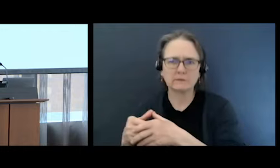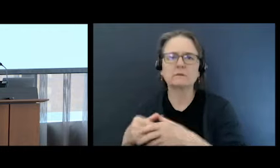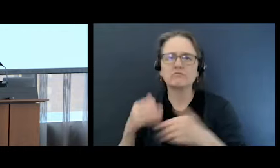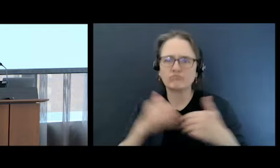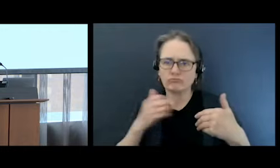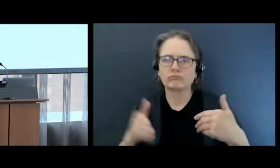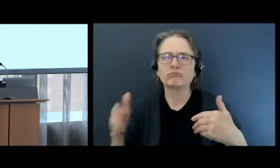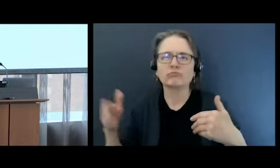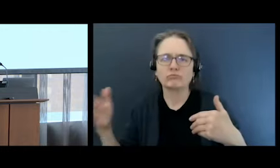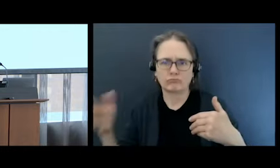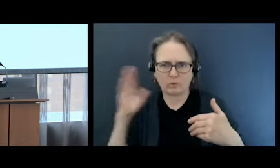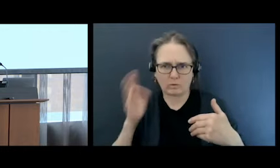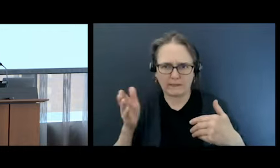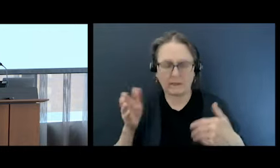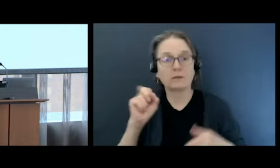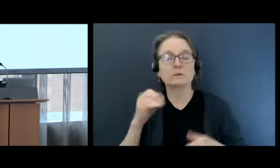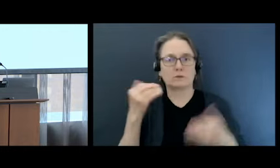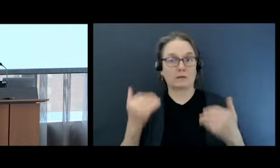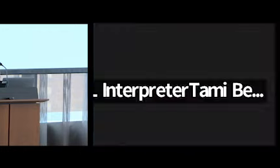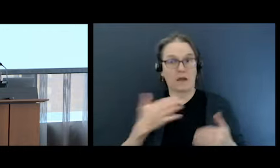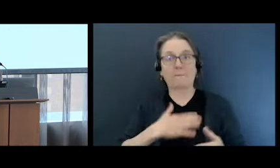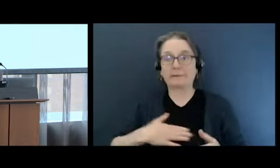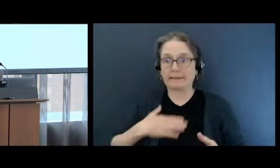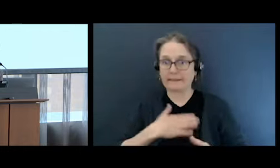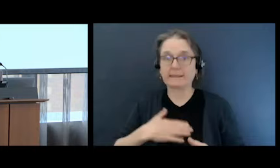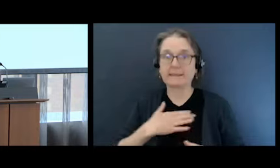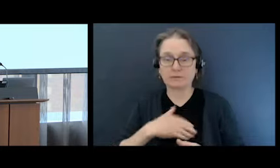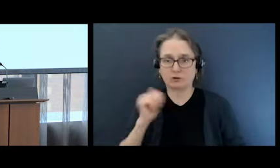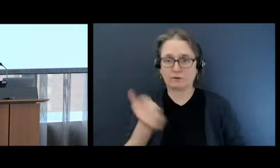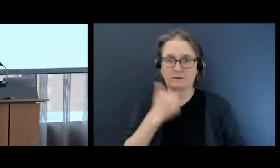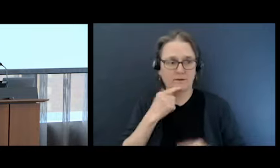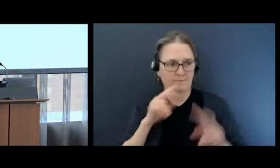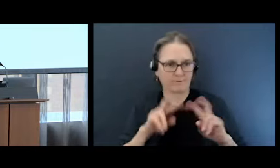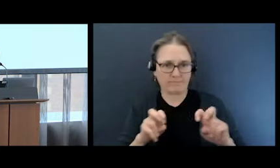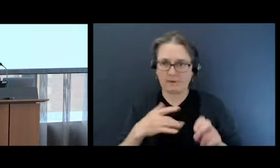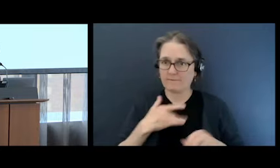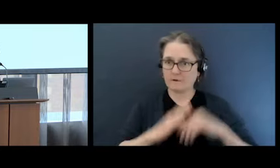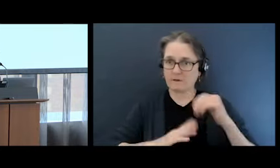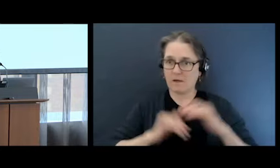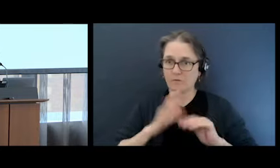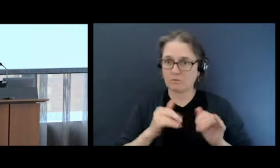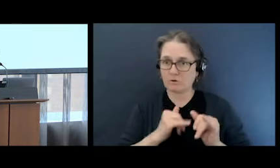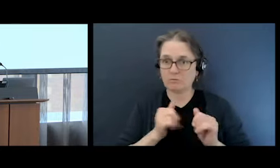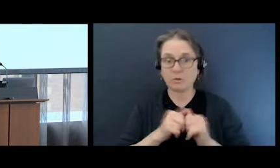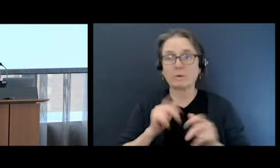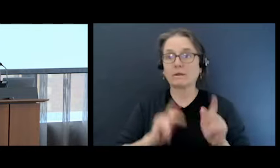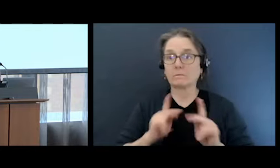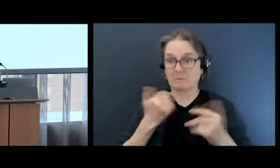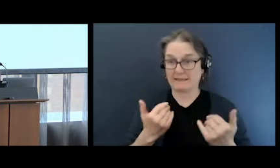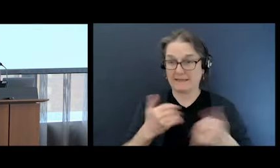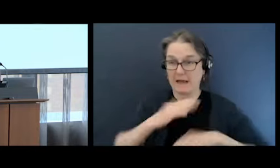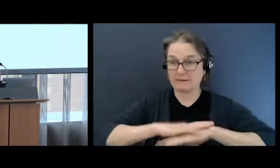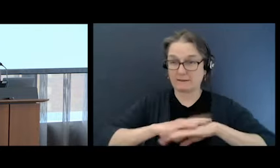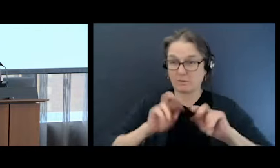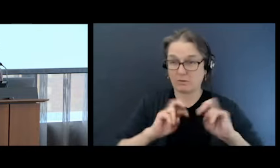your group for discussion, that's great. If not, go ahead and find a table that would enable you to